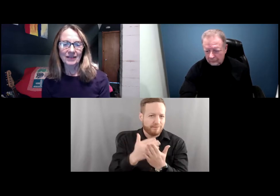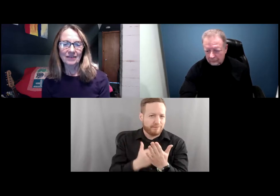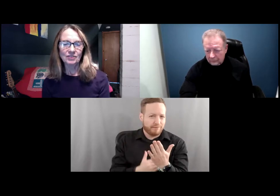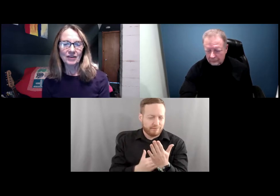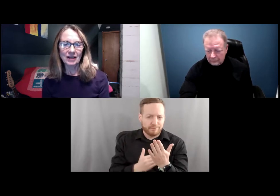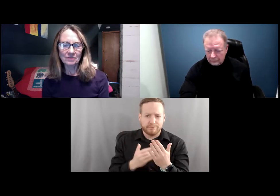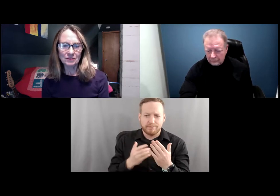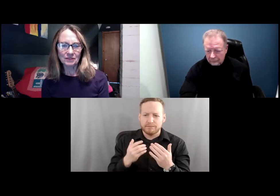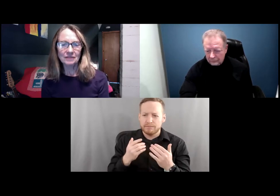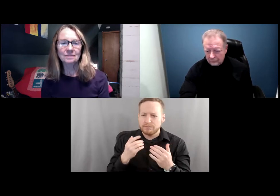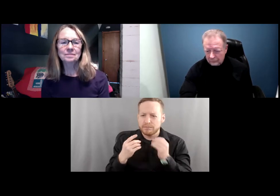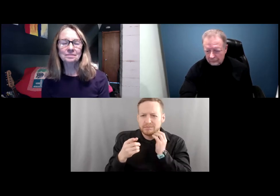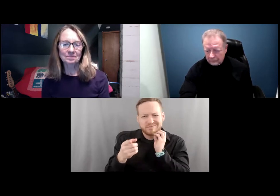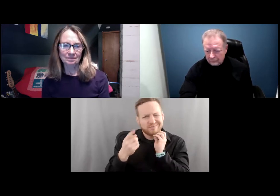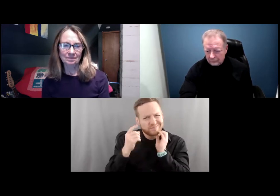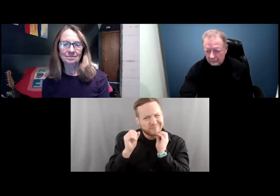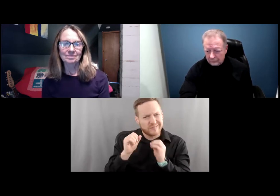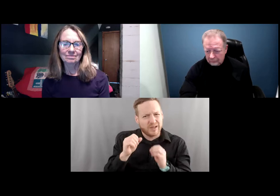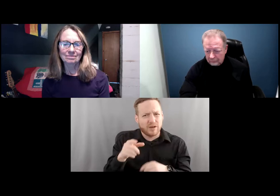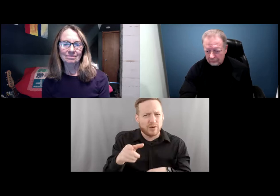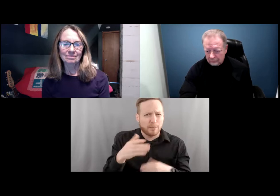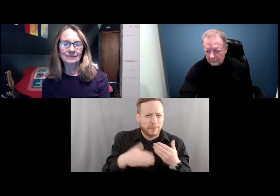We have a draft.